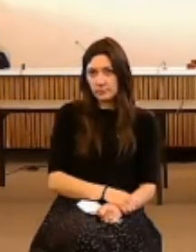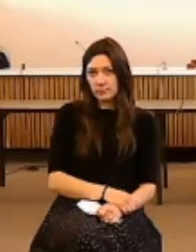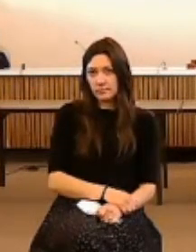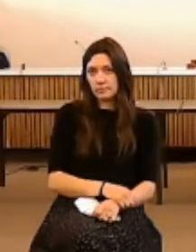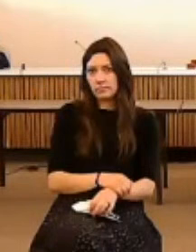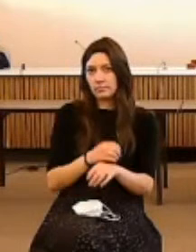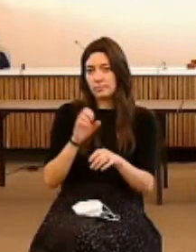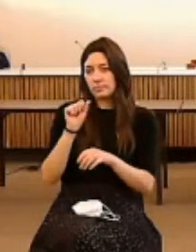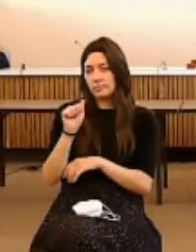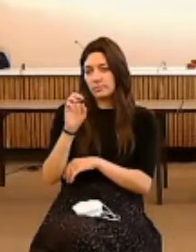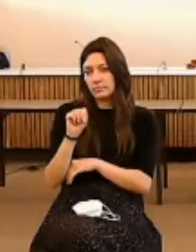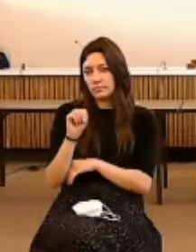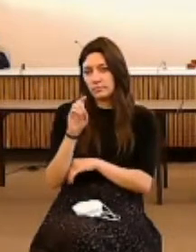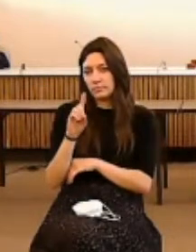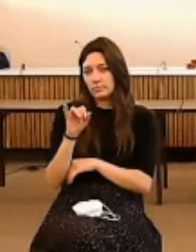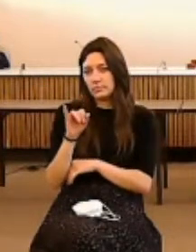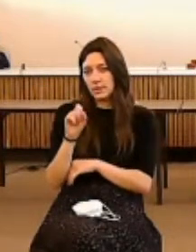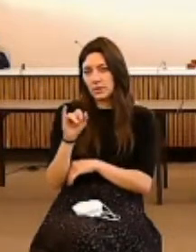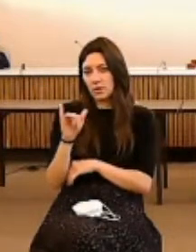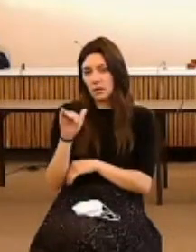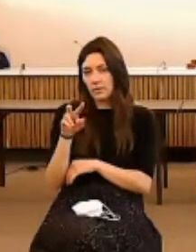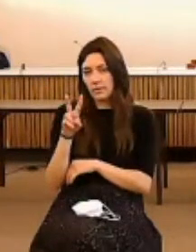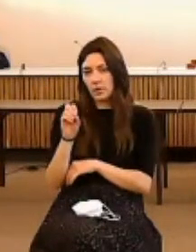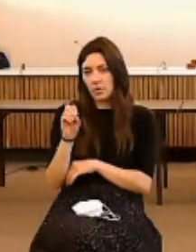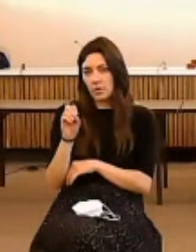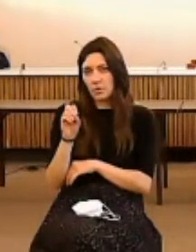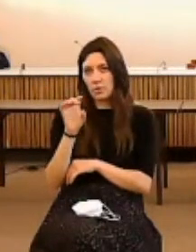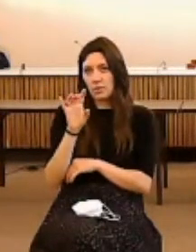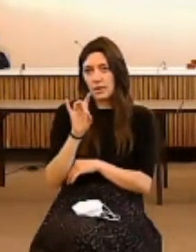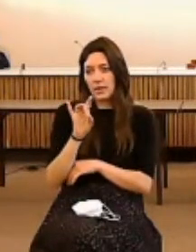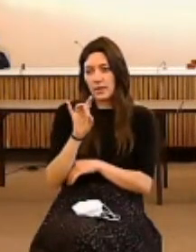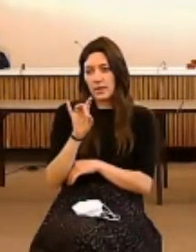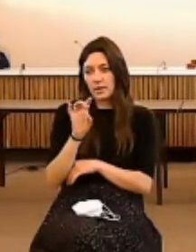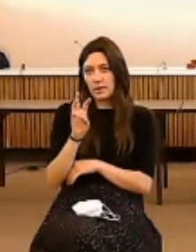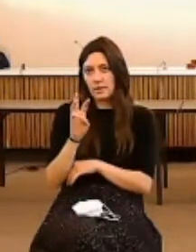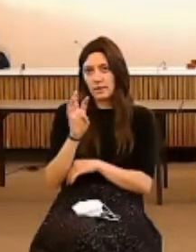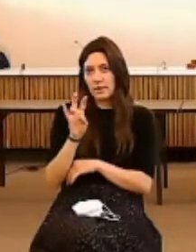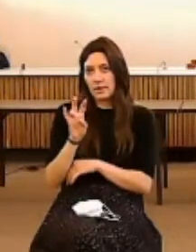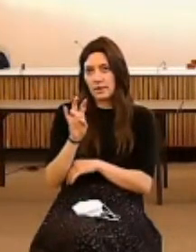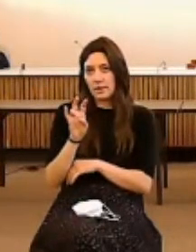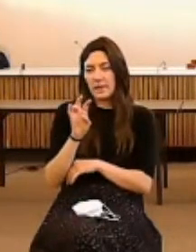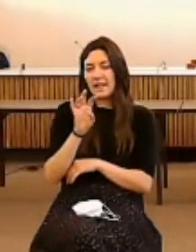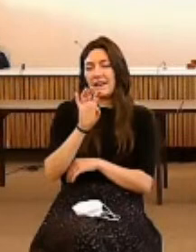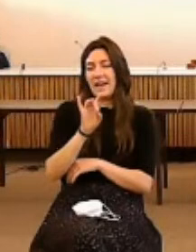Sam DeSalvo, 876 Middle Road, no roundabout.